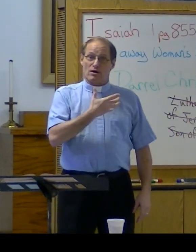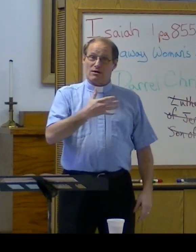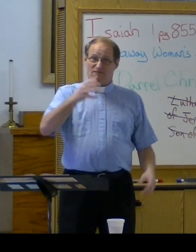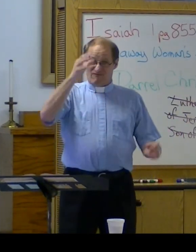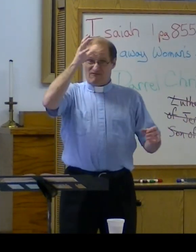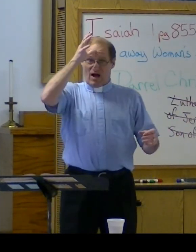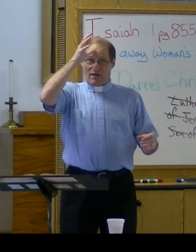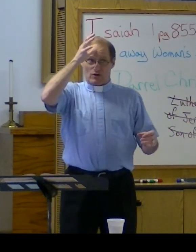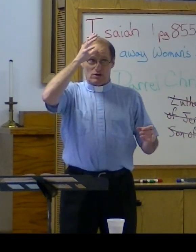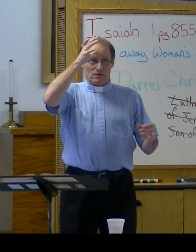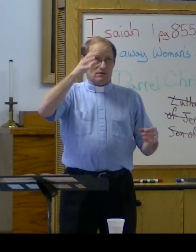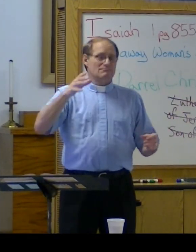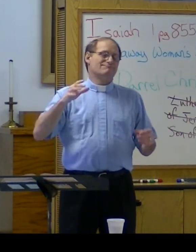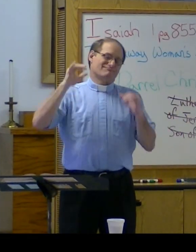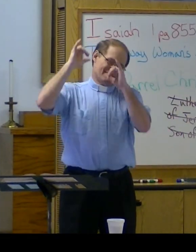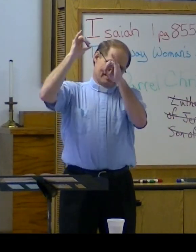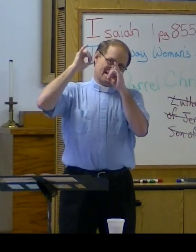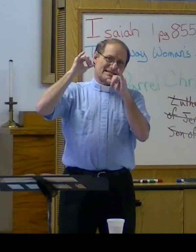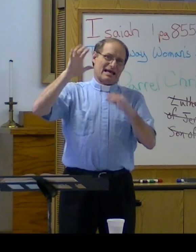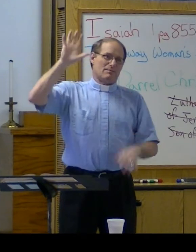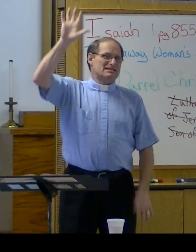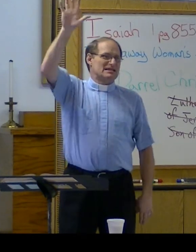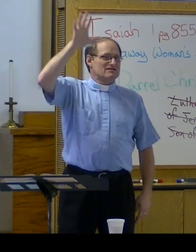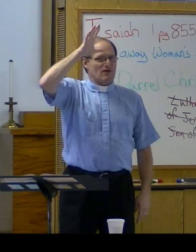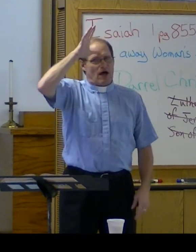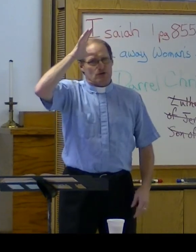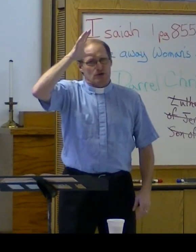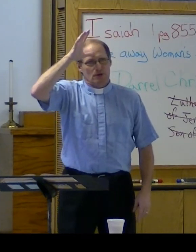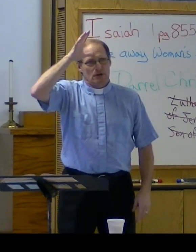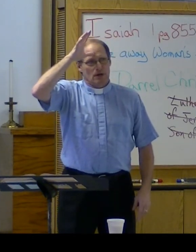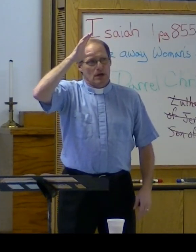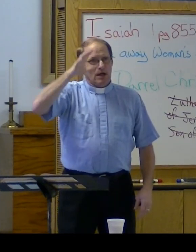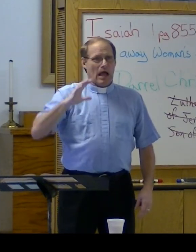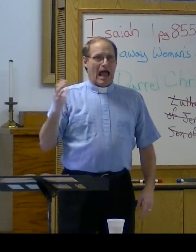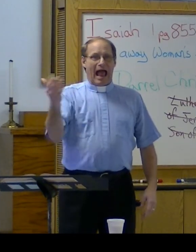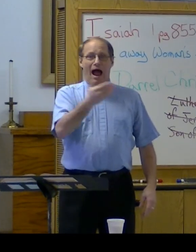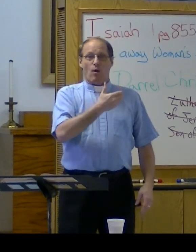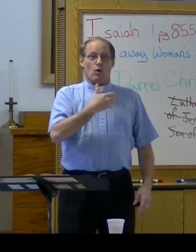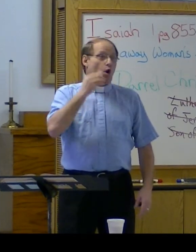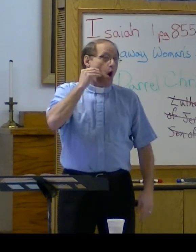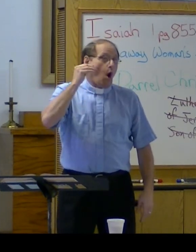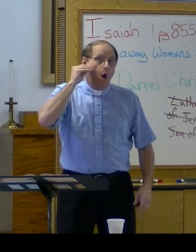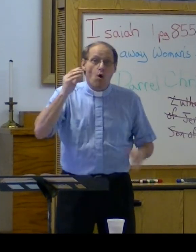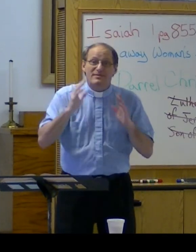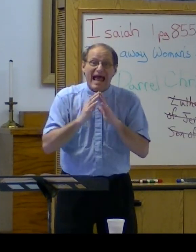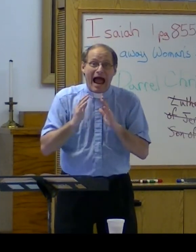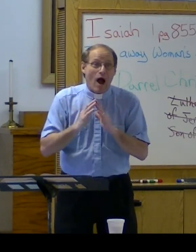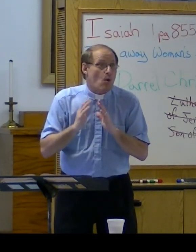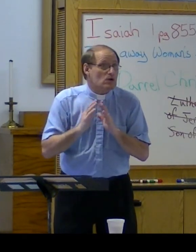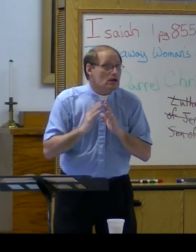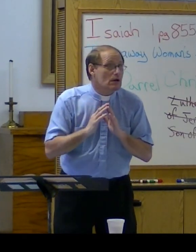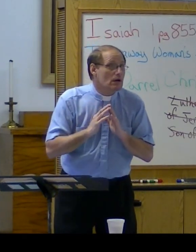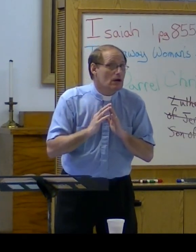Our Father, same as his Father. Our hometown,